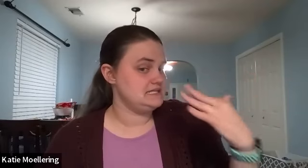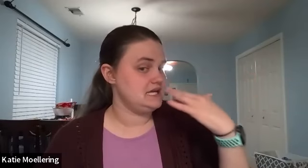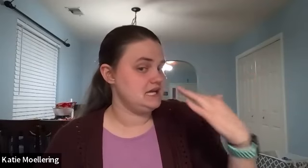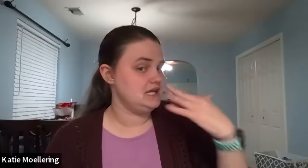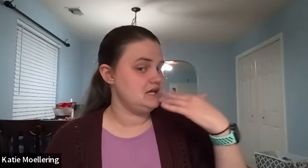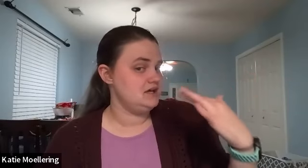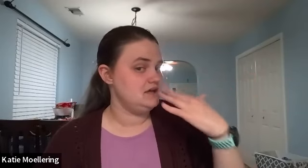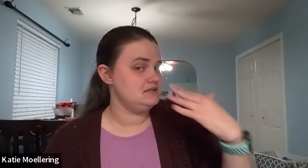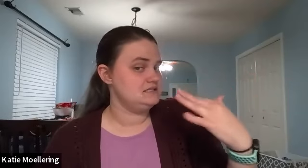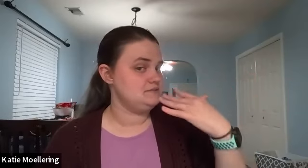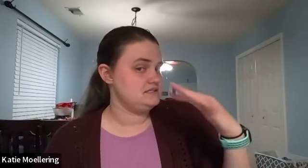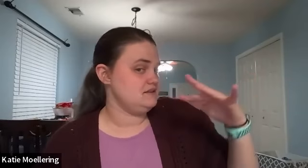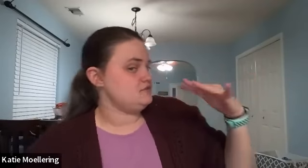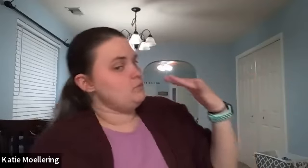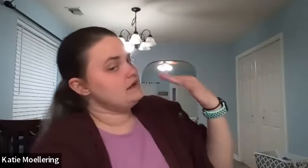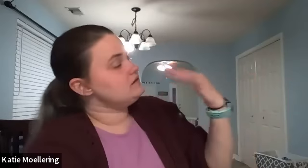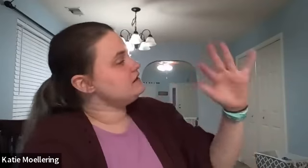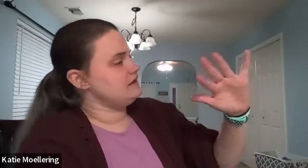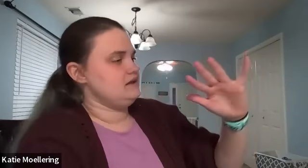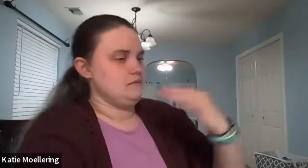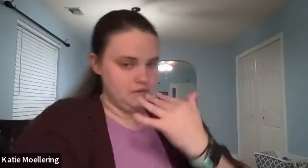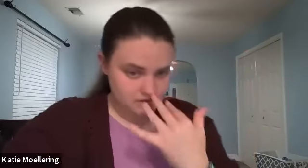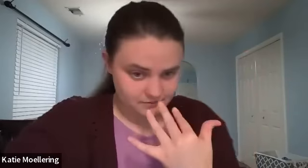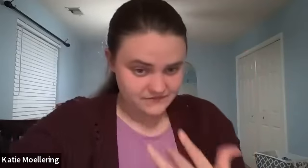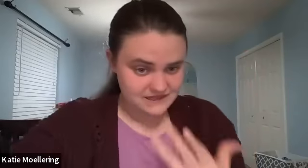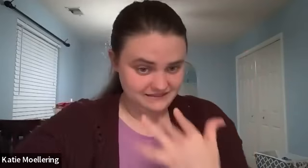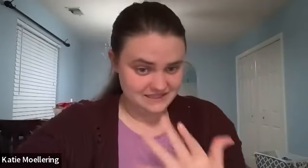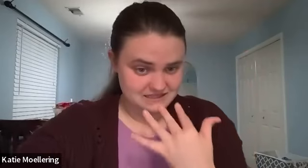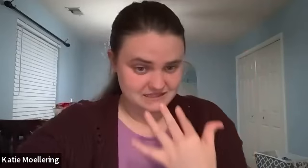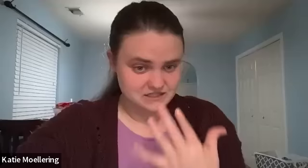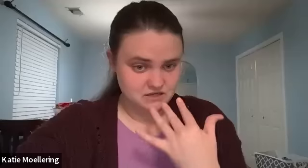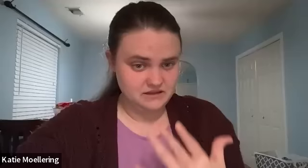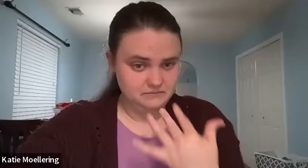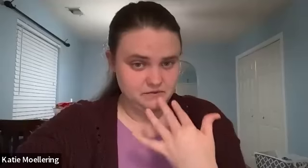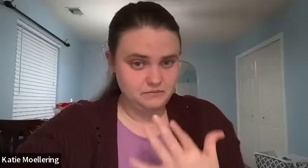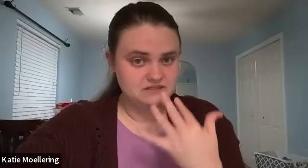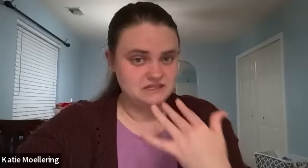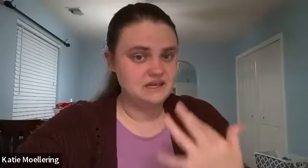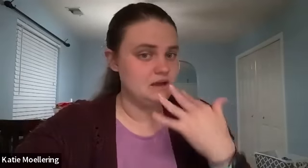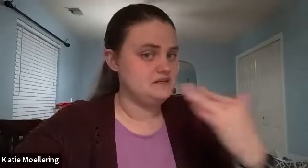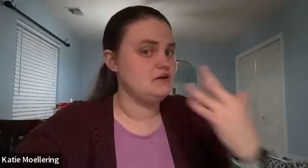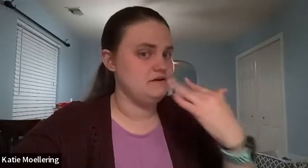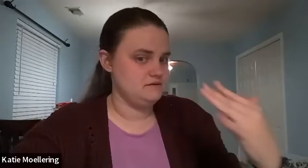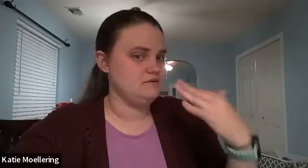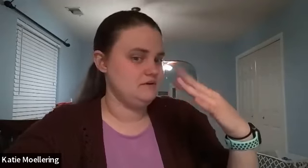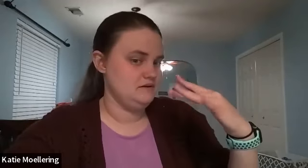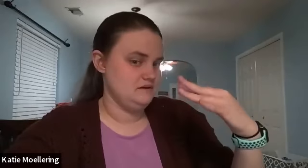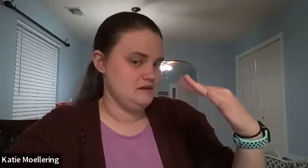spicy. Spicy, like they're wiggling like here. I'll come like this. It's going to be like they're bouncing up and down away from you. And